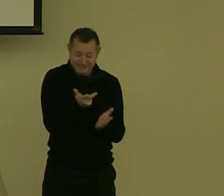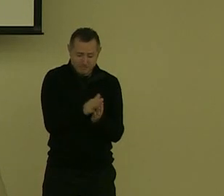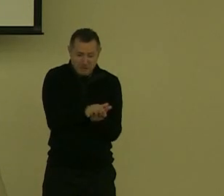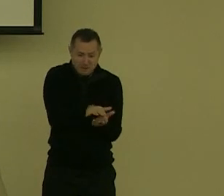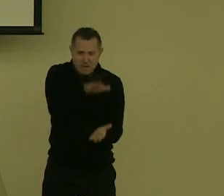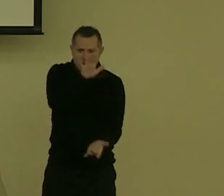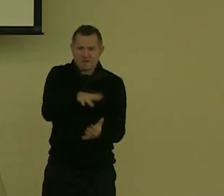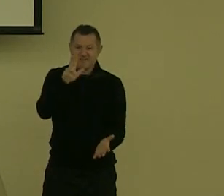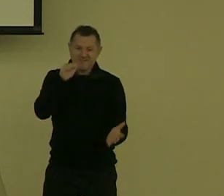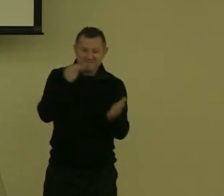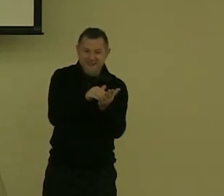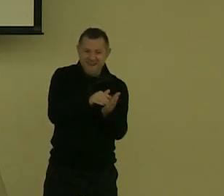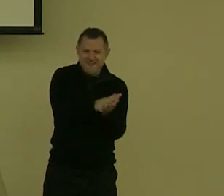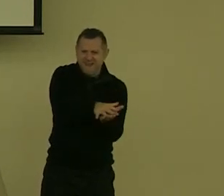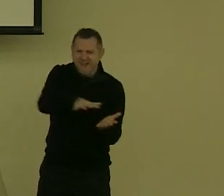these circulate.